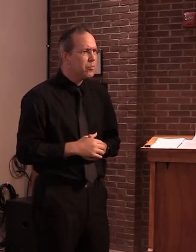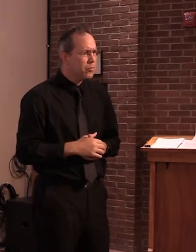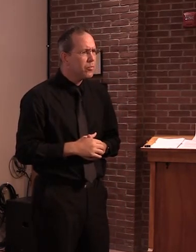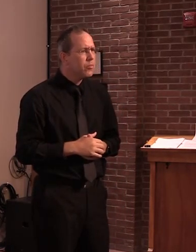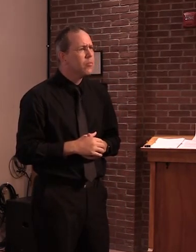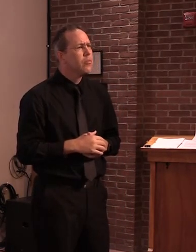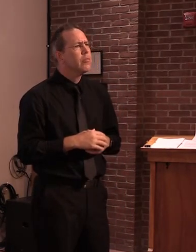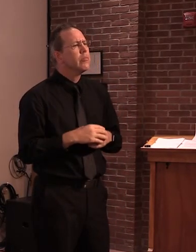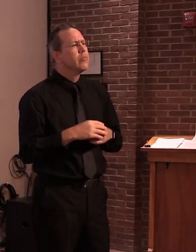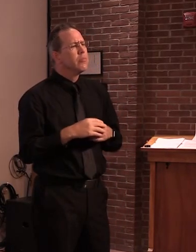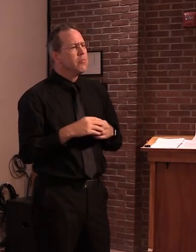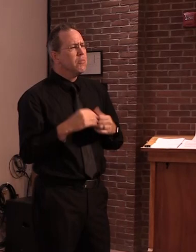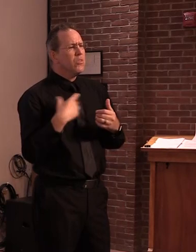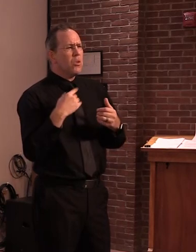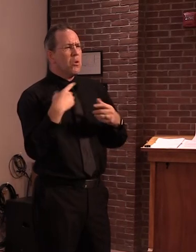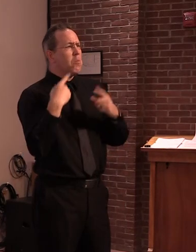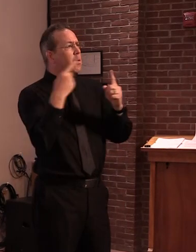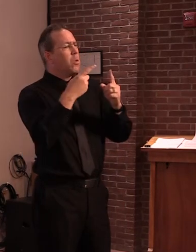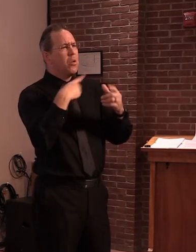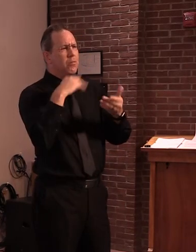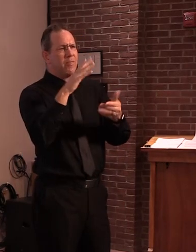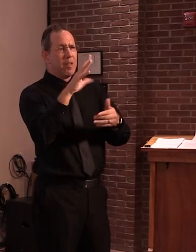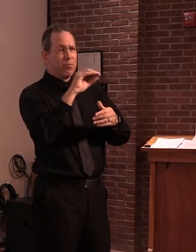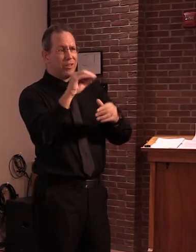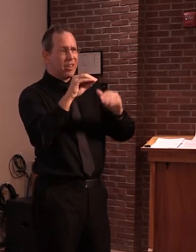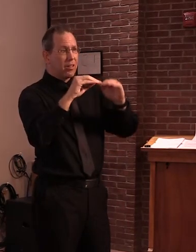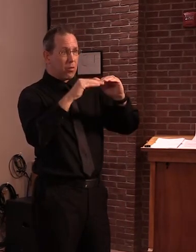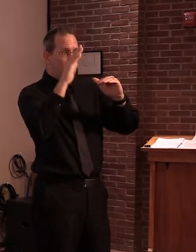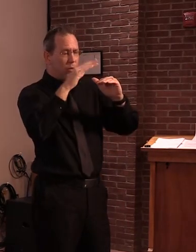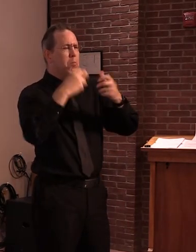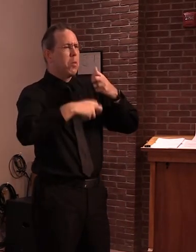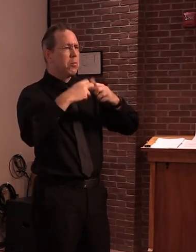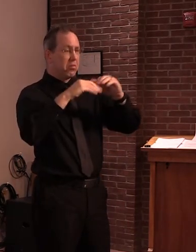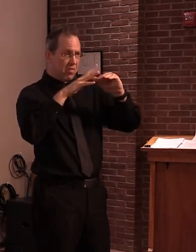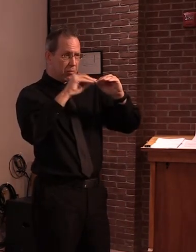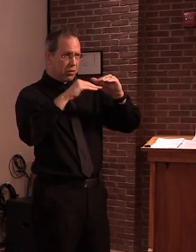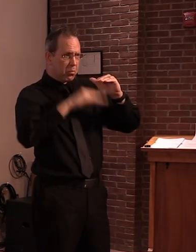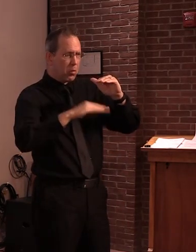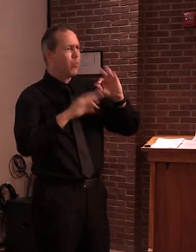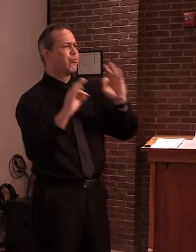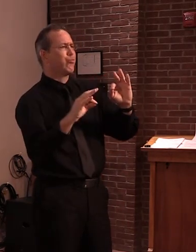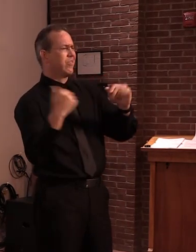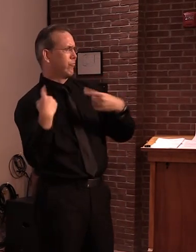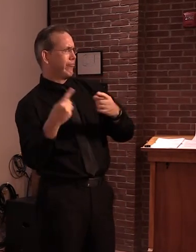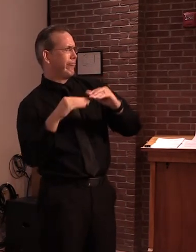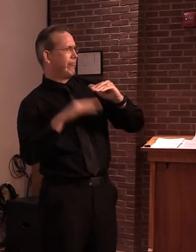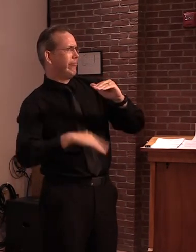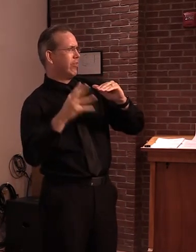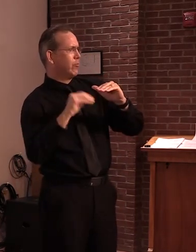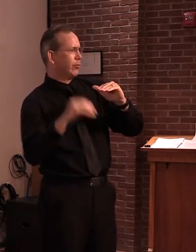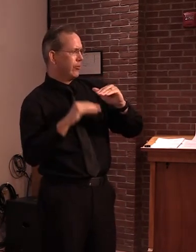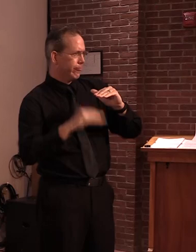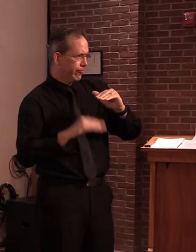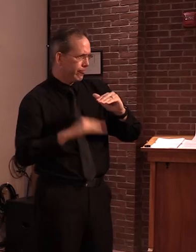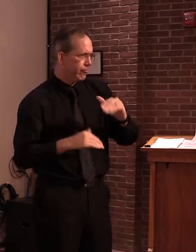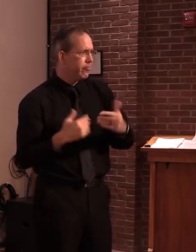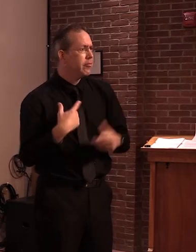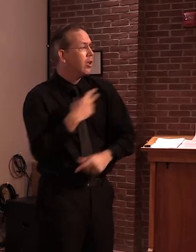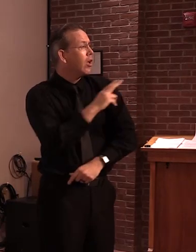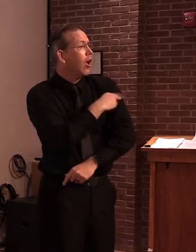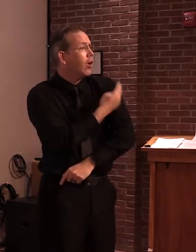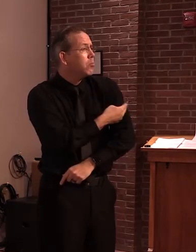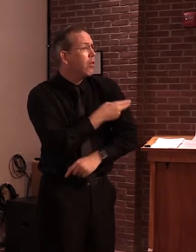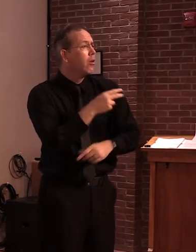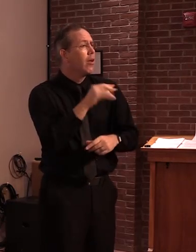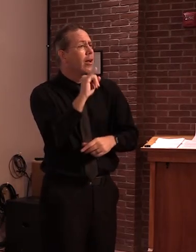our 5% guardrail. Our fourth metric is hospital and critical care bed availability. Our ICU availability